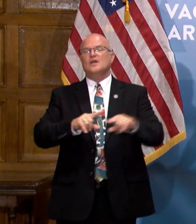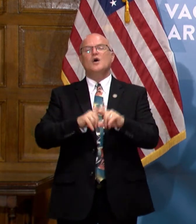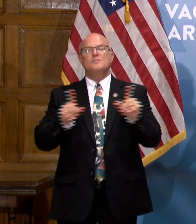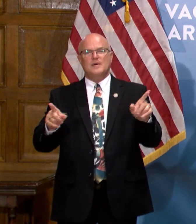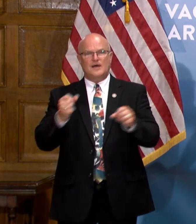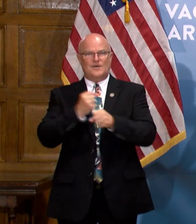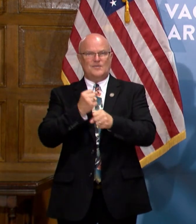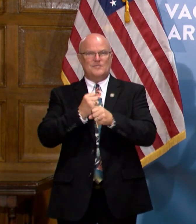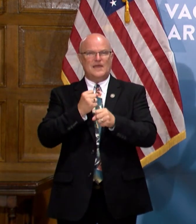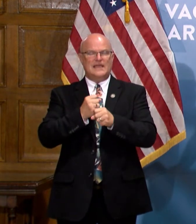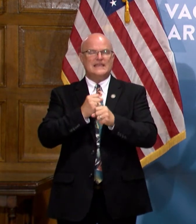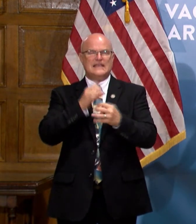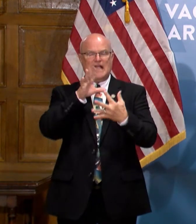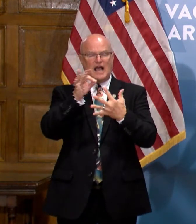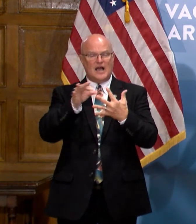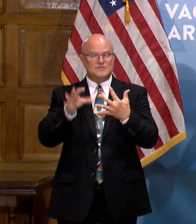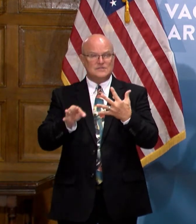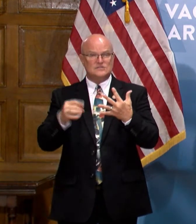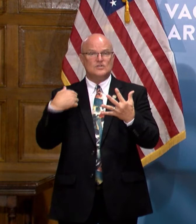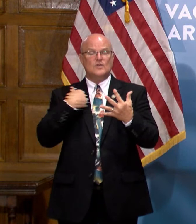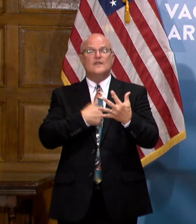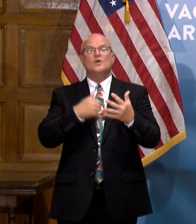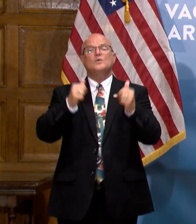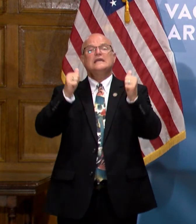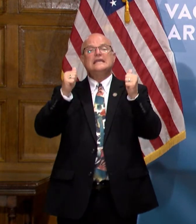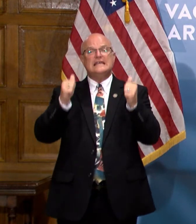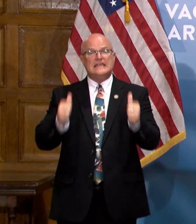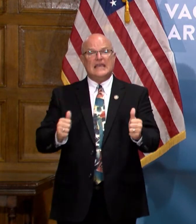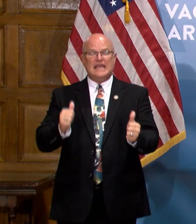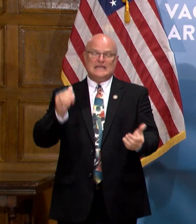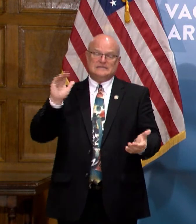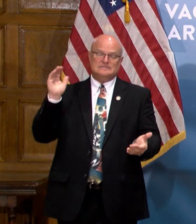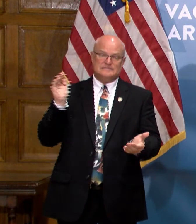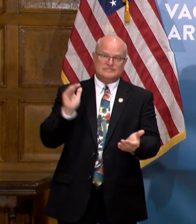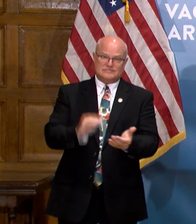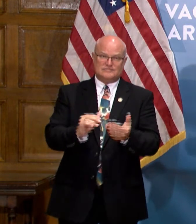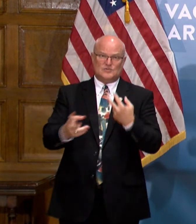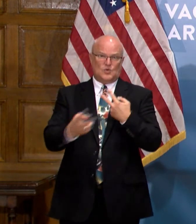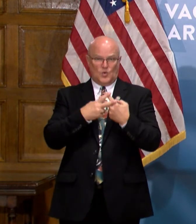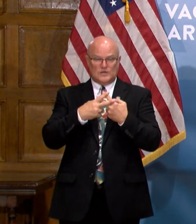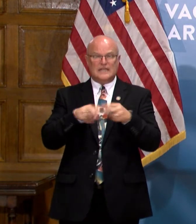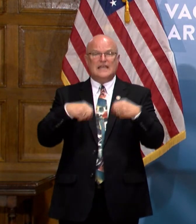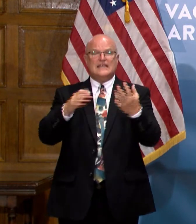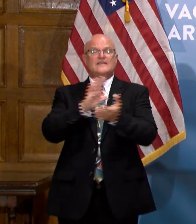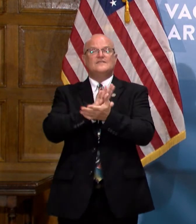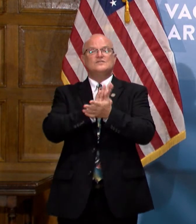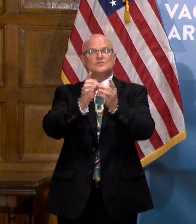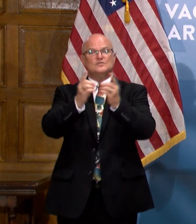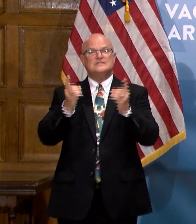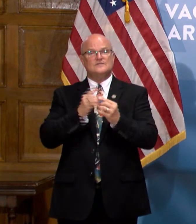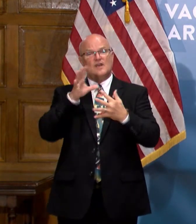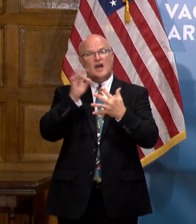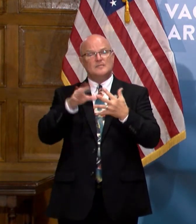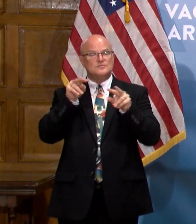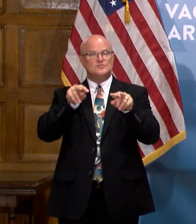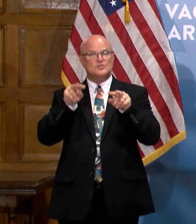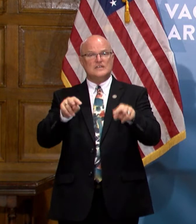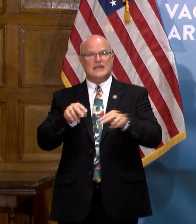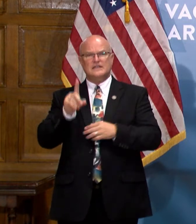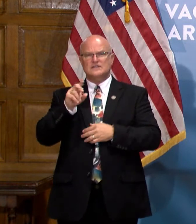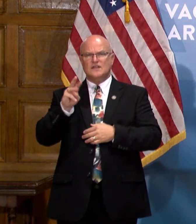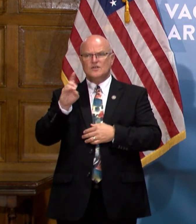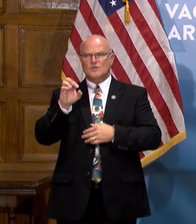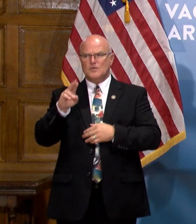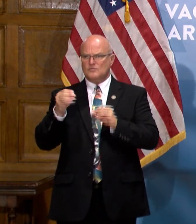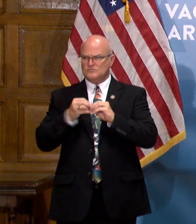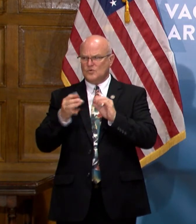are given options so that we can minimize quarantine and give the school districts options to look at. Dr. Merrill,